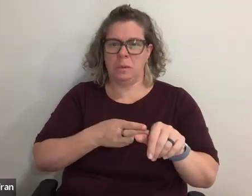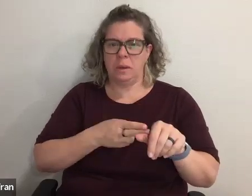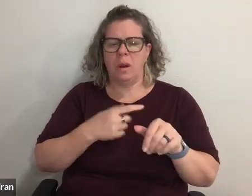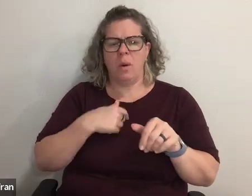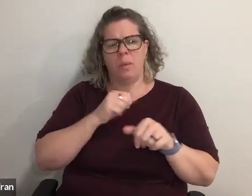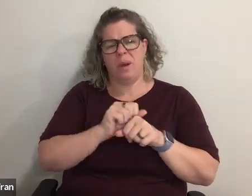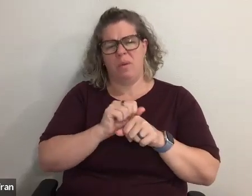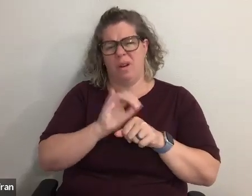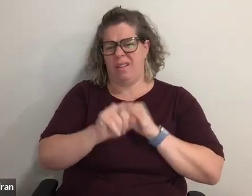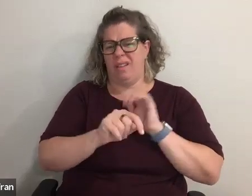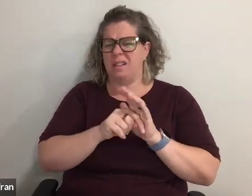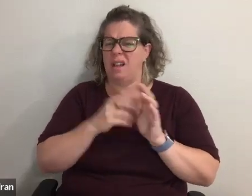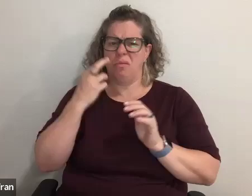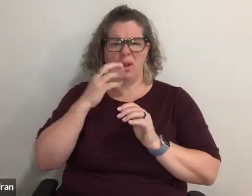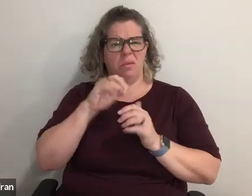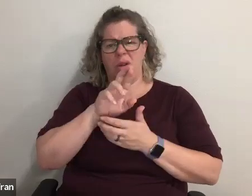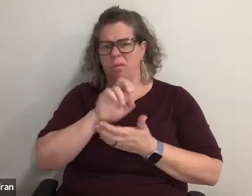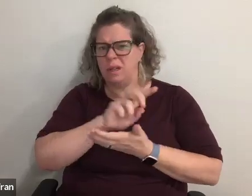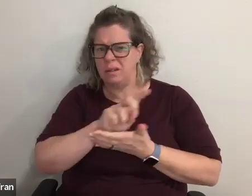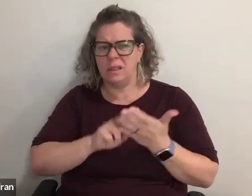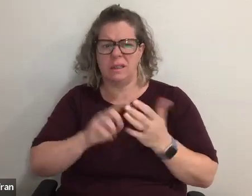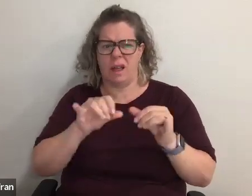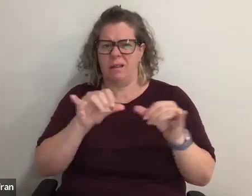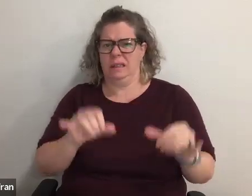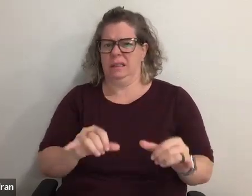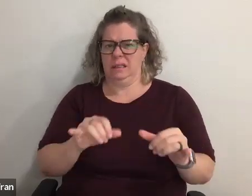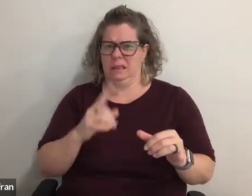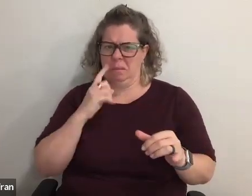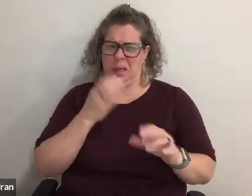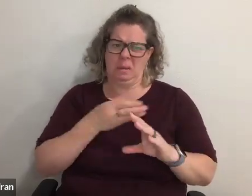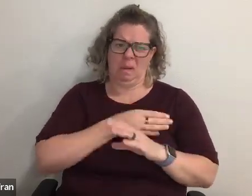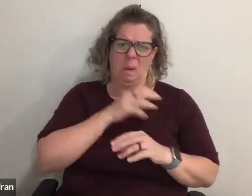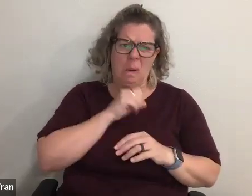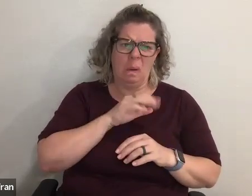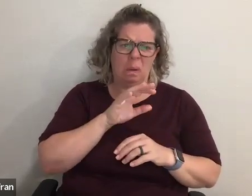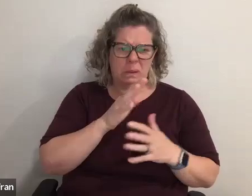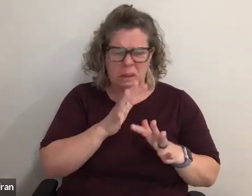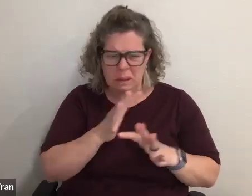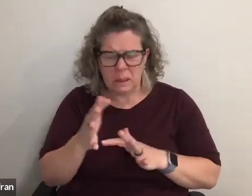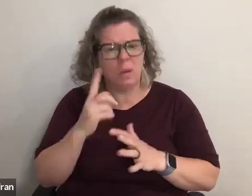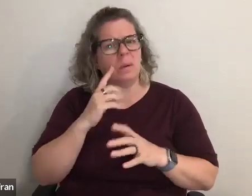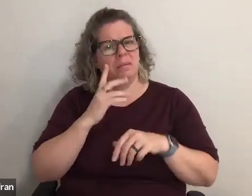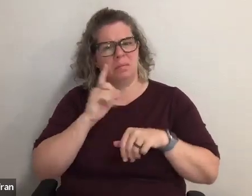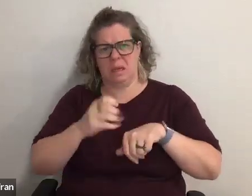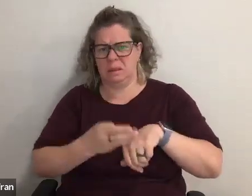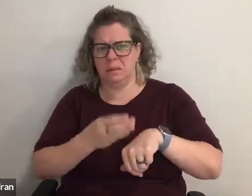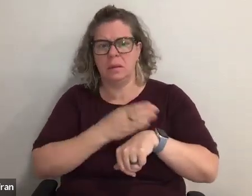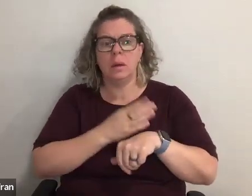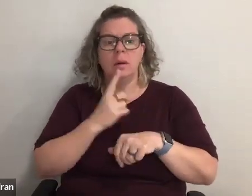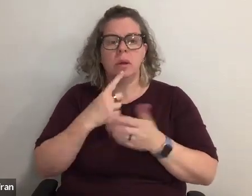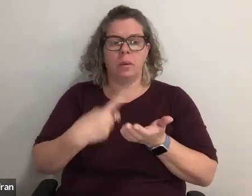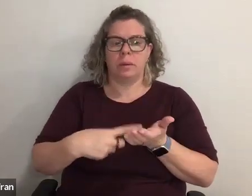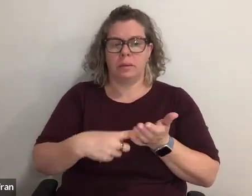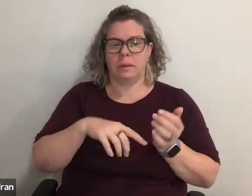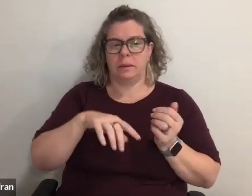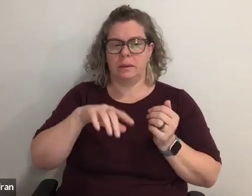redesign of the Idaho crisis system. So I'm going to talk a little bit today about 988 and the Idaho Crisis and Suicide Hotline and